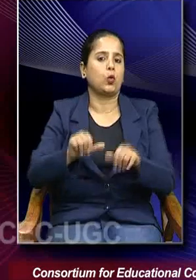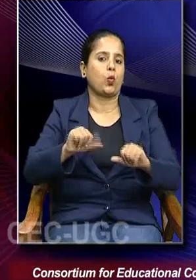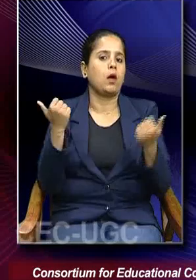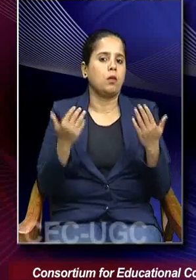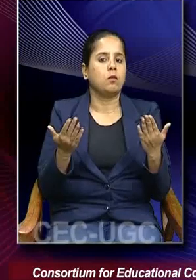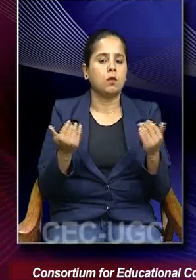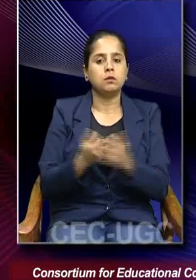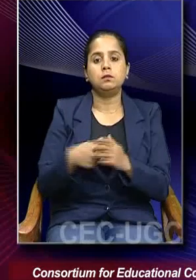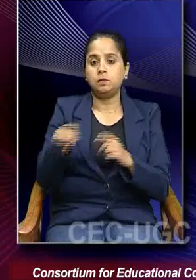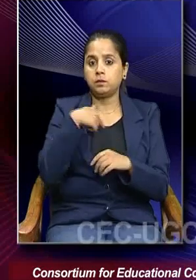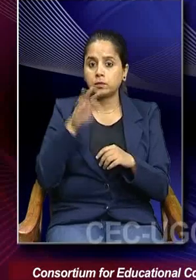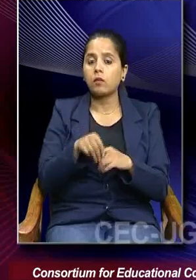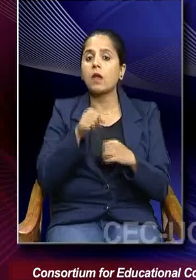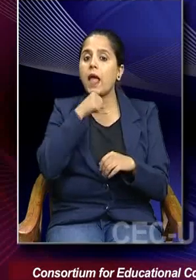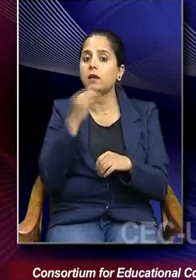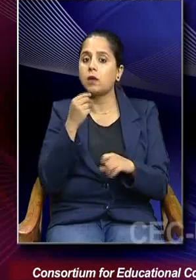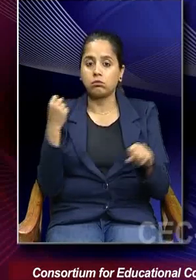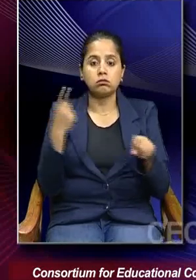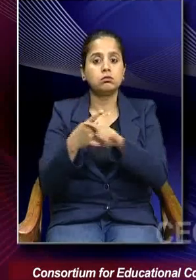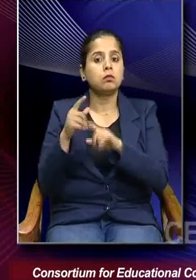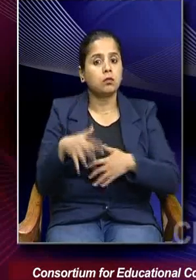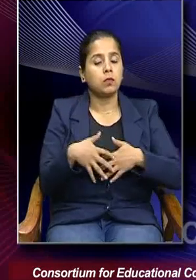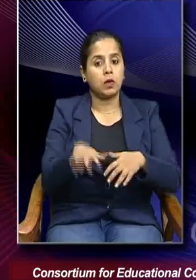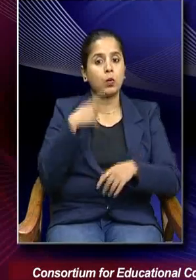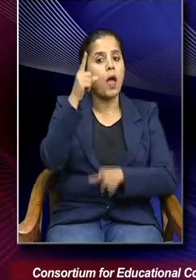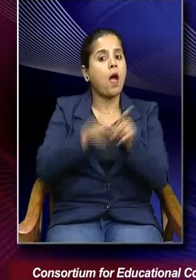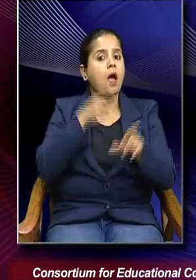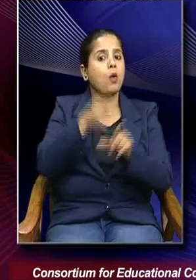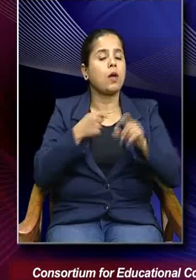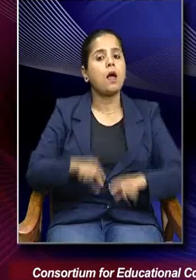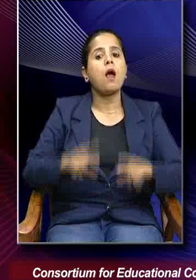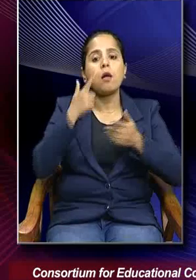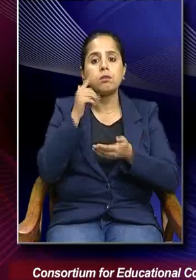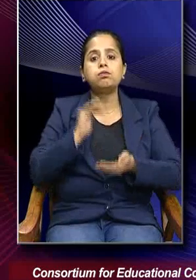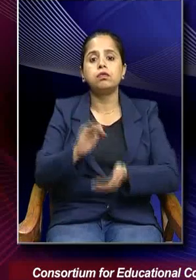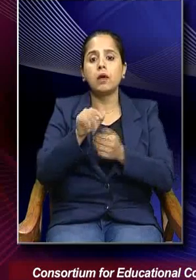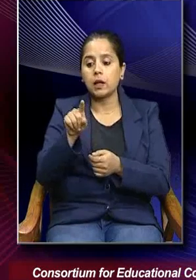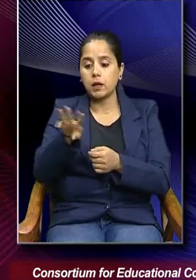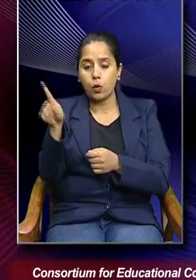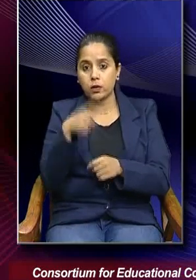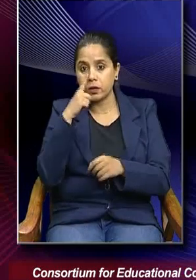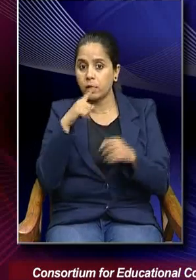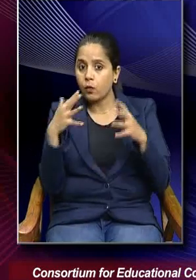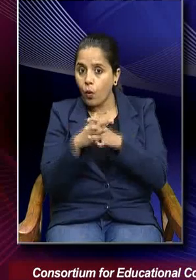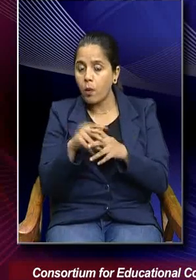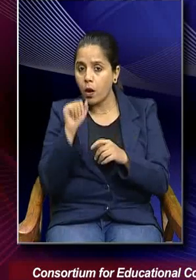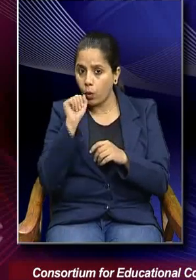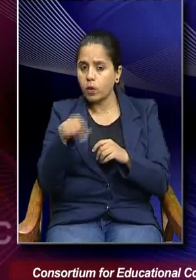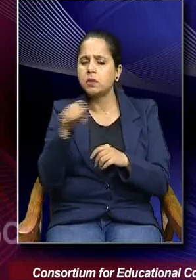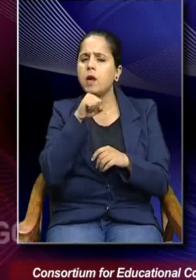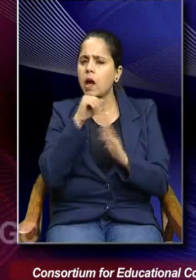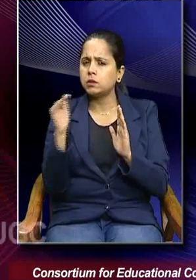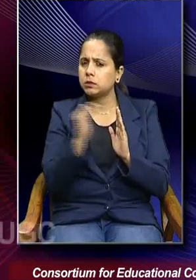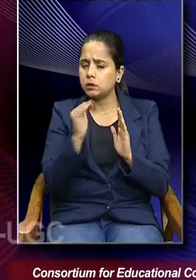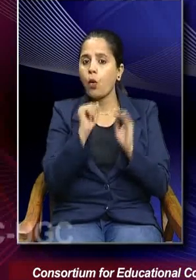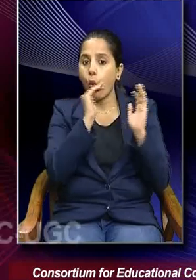we have age-specific fertility, the annual number of live births per 1,000 women in specific age.